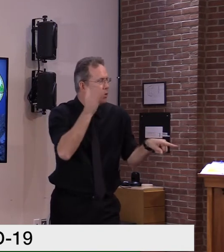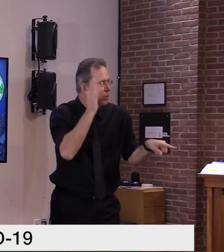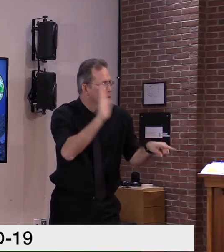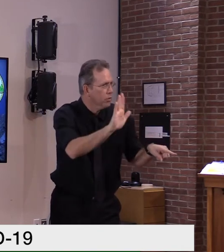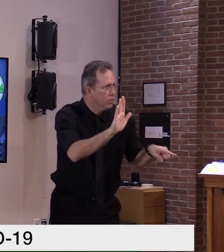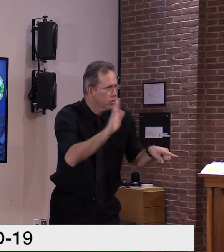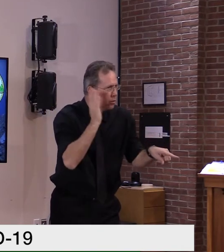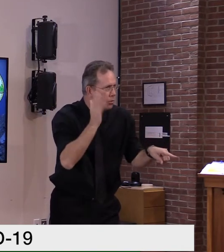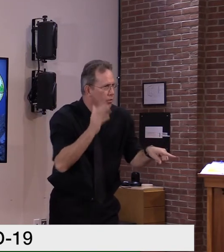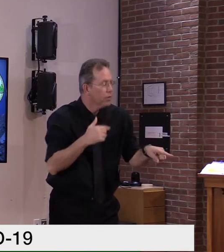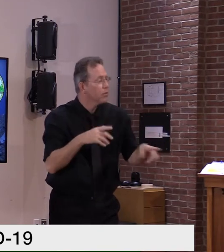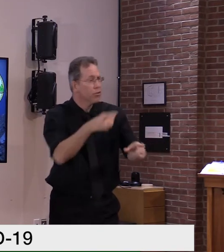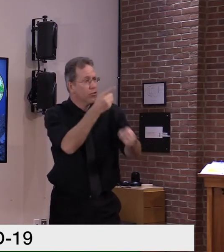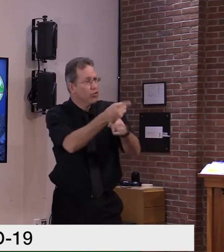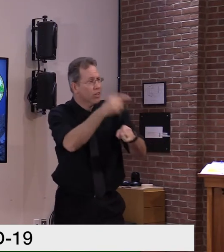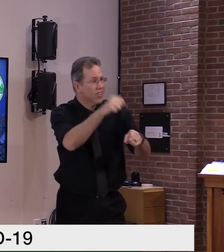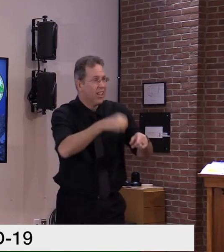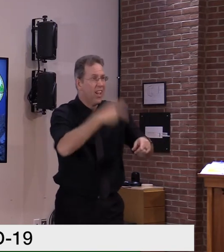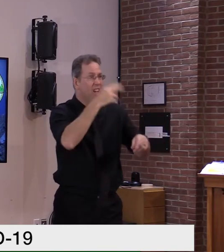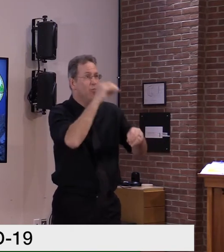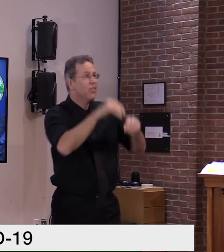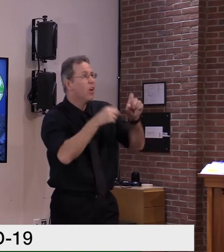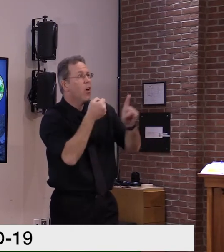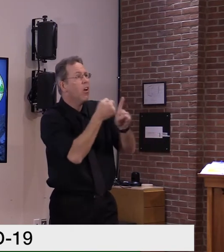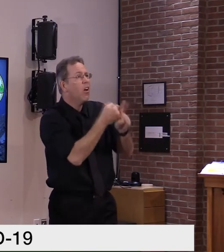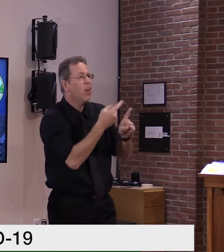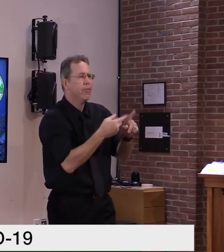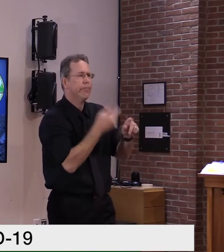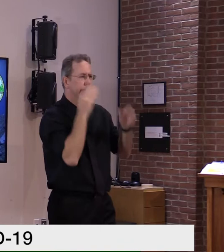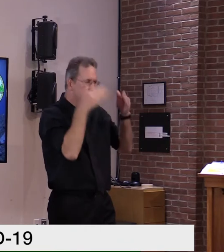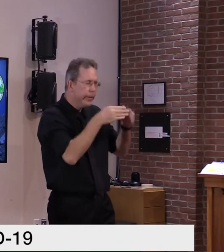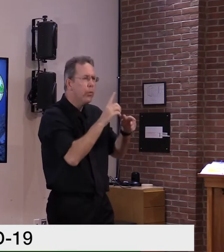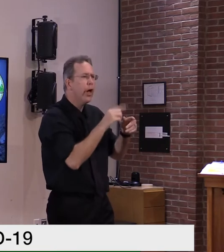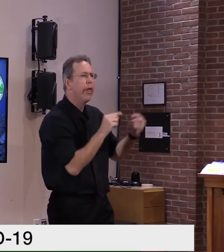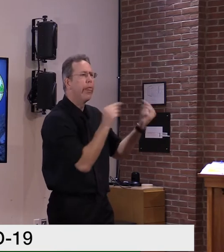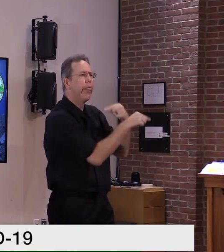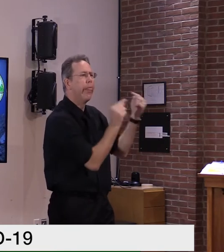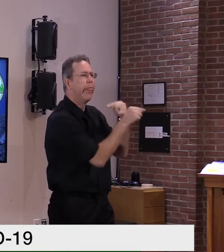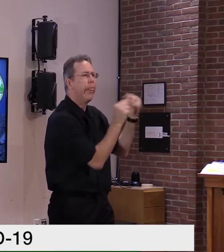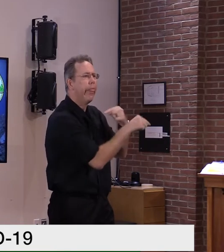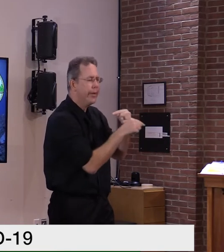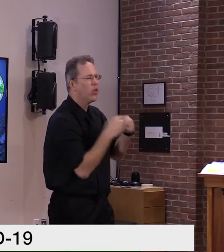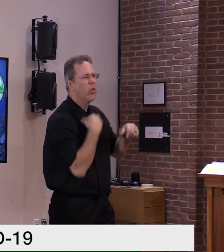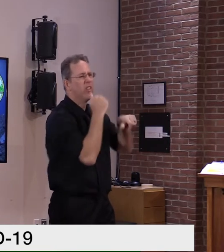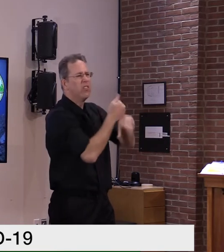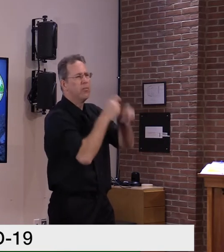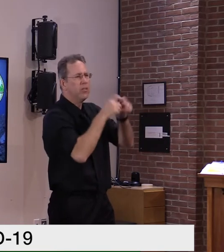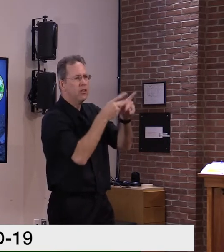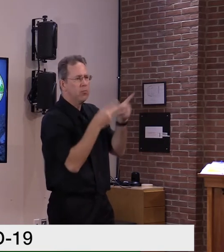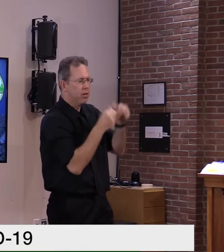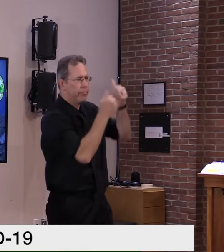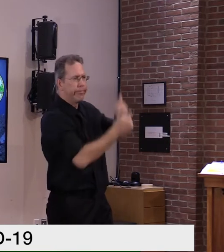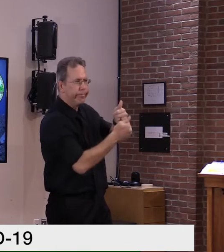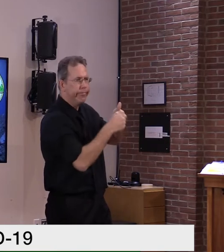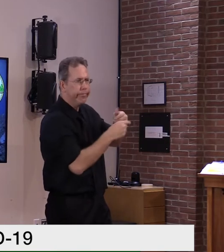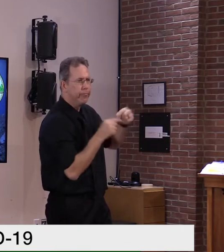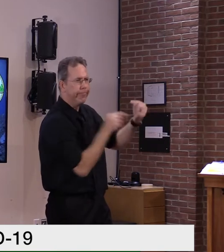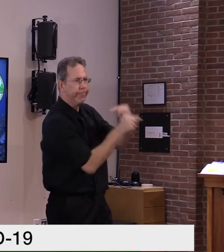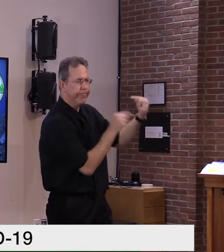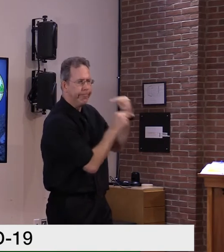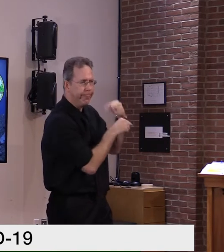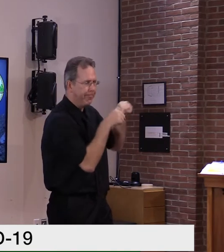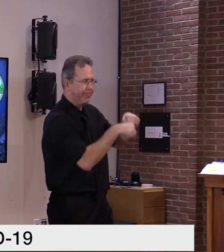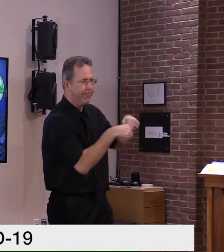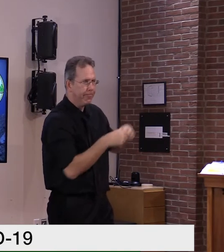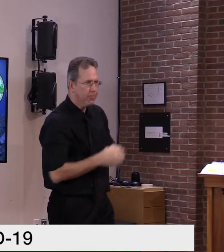Orleans and Essex. We understand the case counts that are up there. That's why we do have one